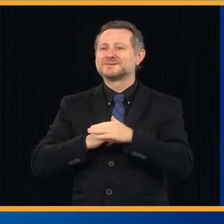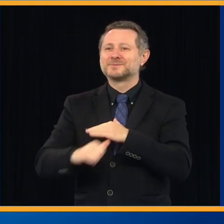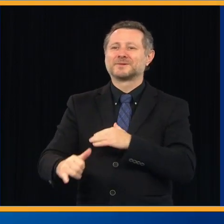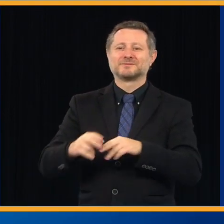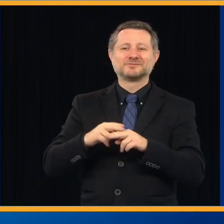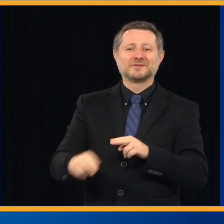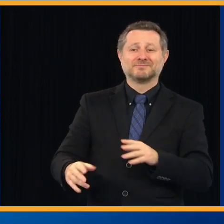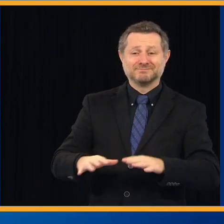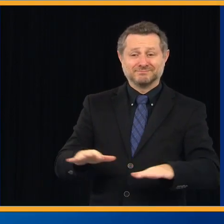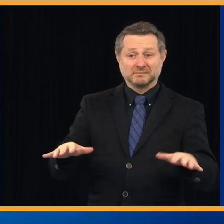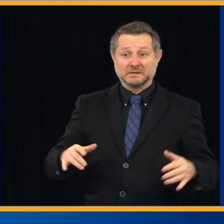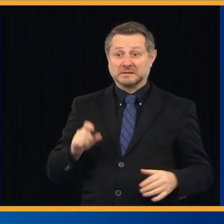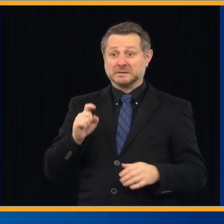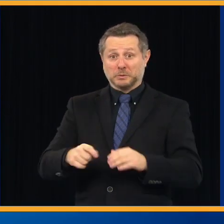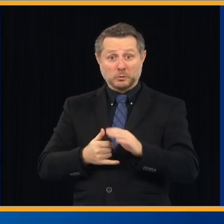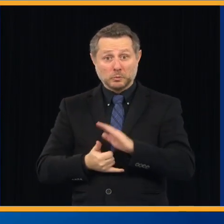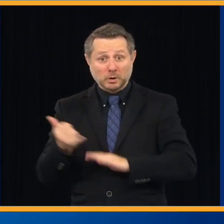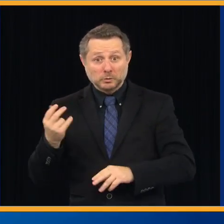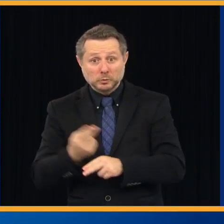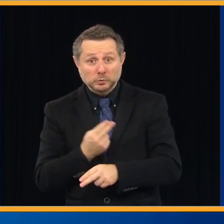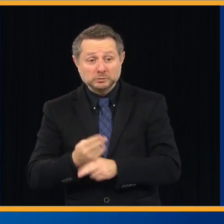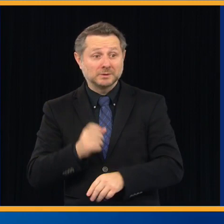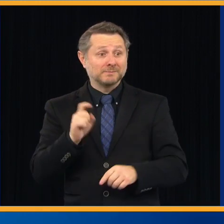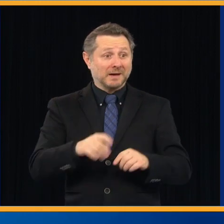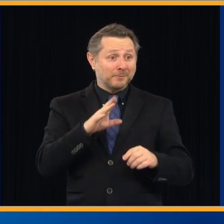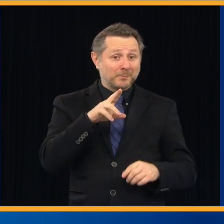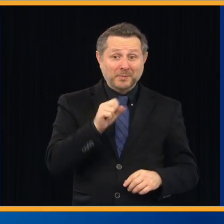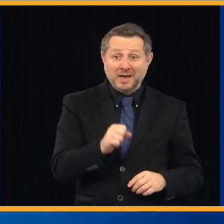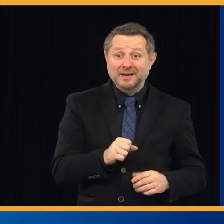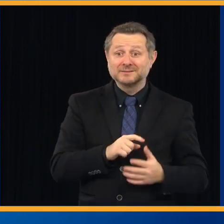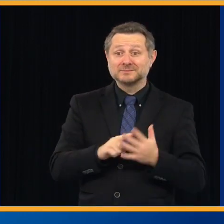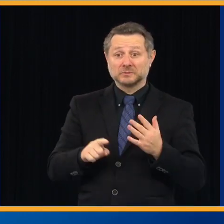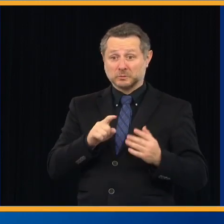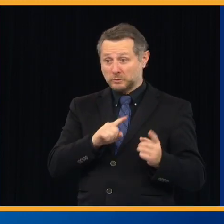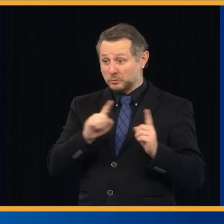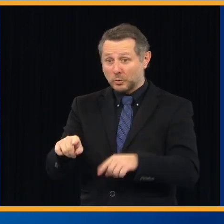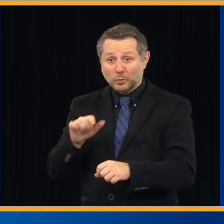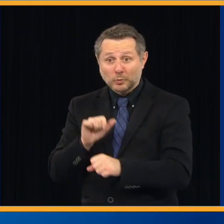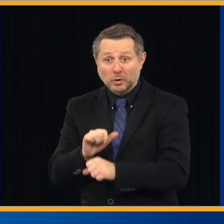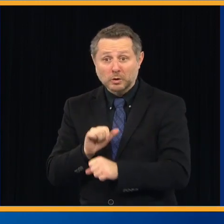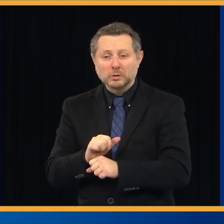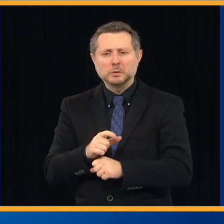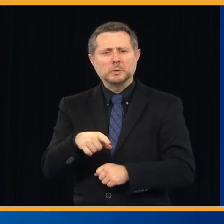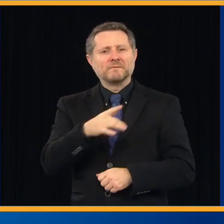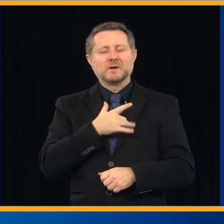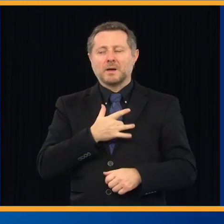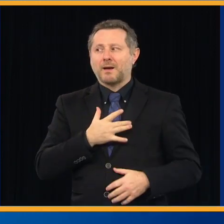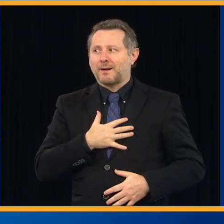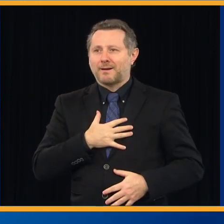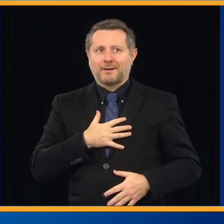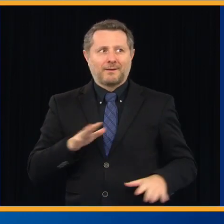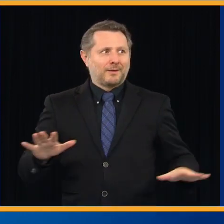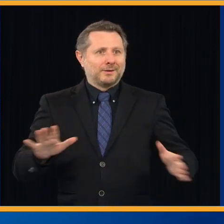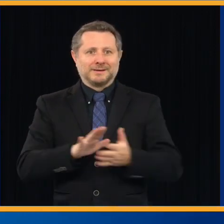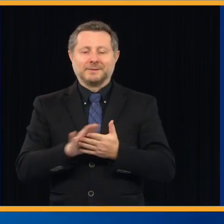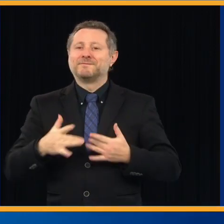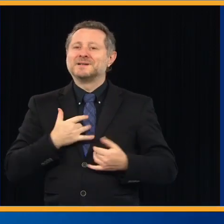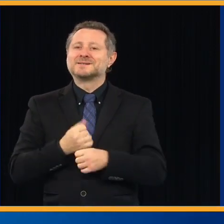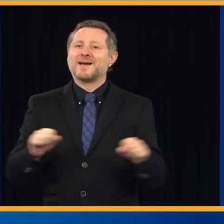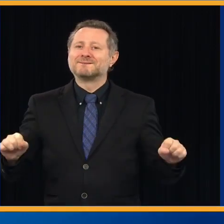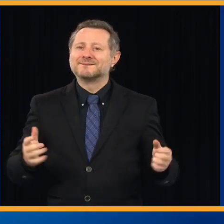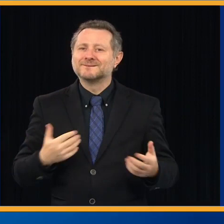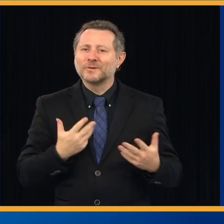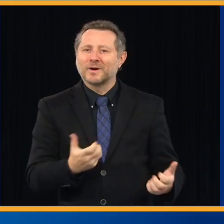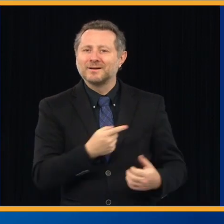use the subways and the buses because they are working, that they are safe. And the